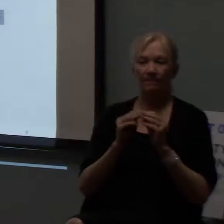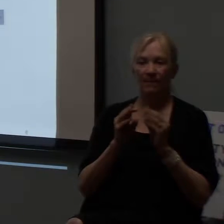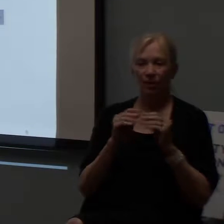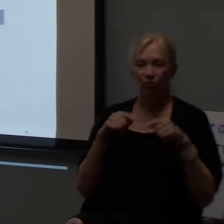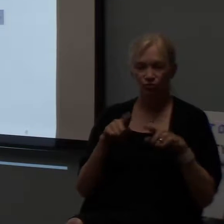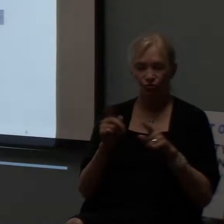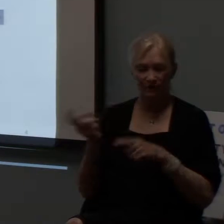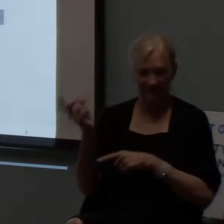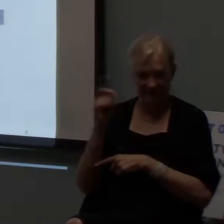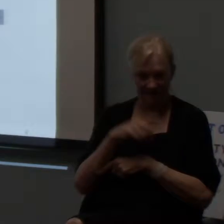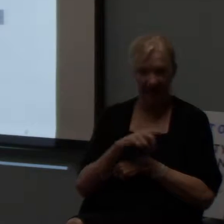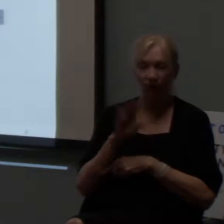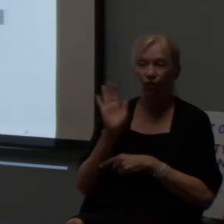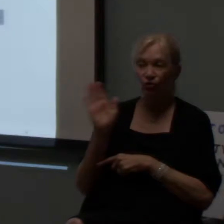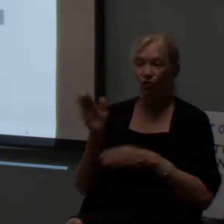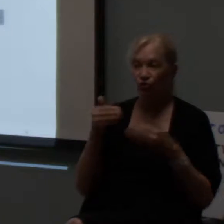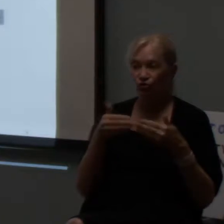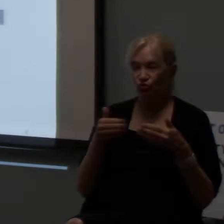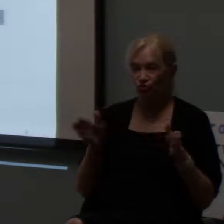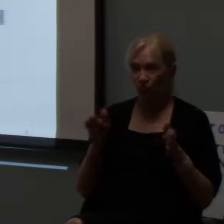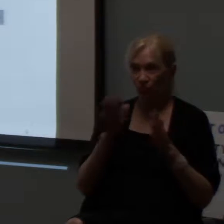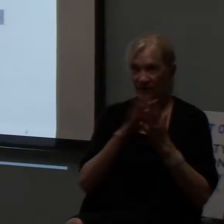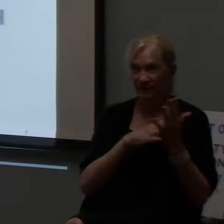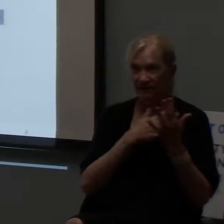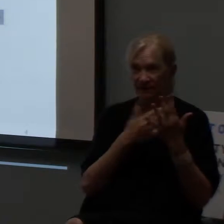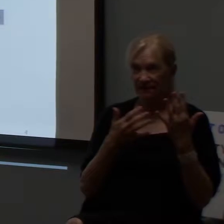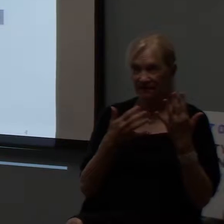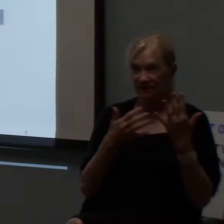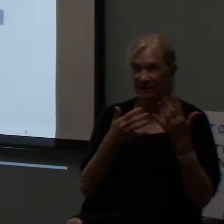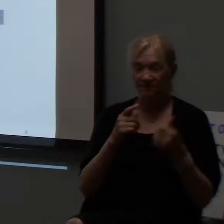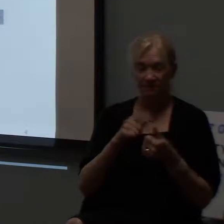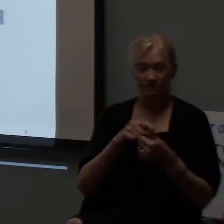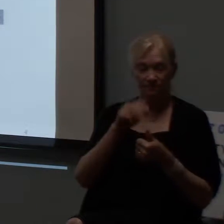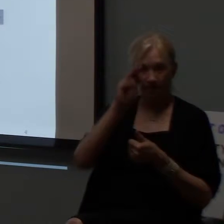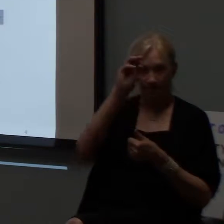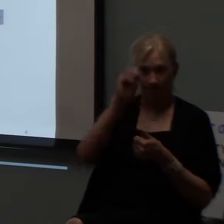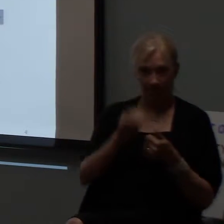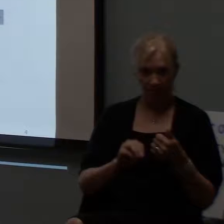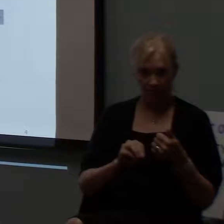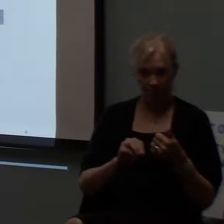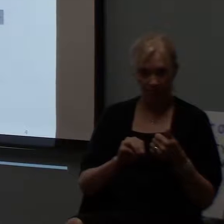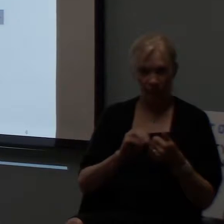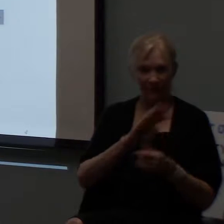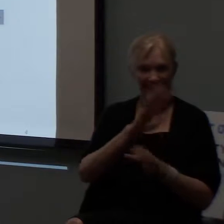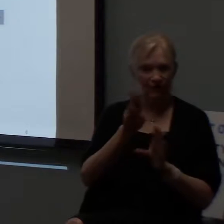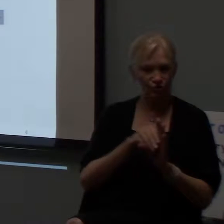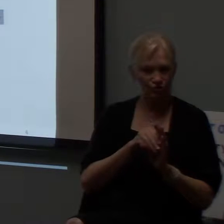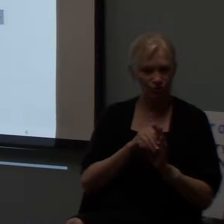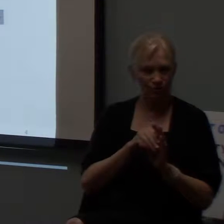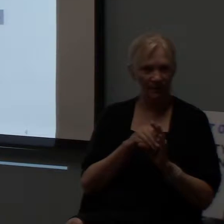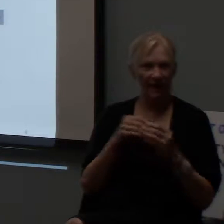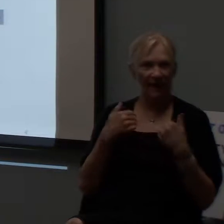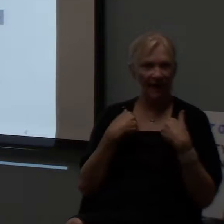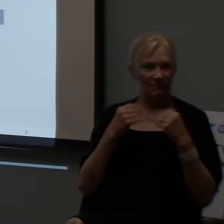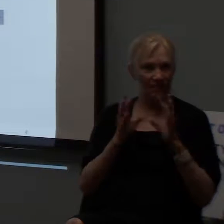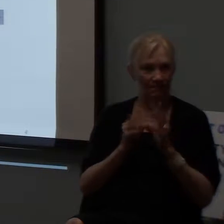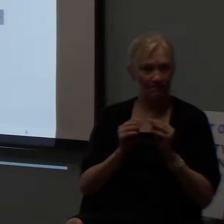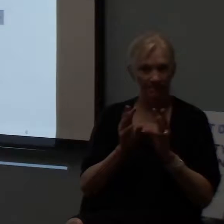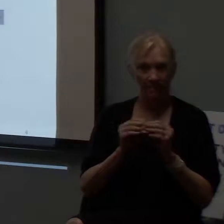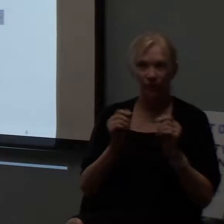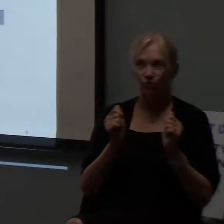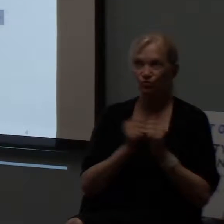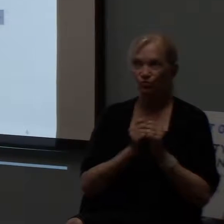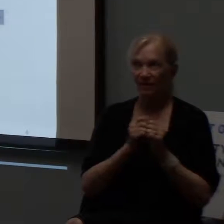Their general schedule is as follows. Mondays are kind of our internal administrative day, where they have meetings with